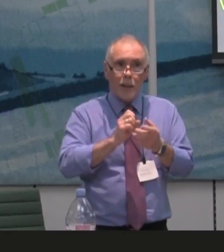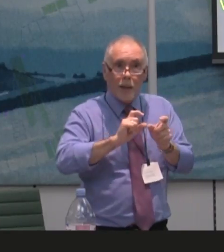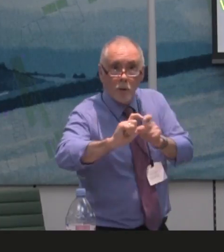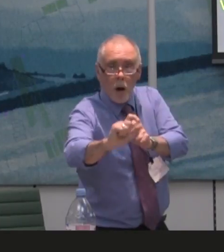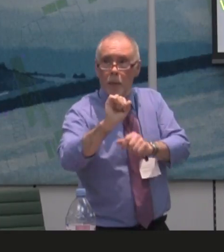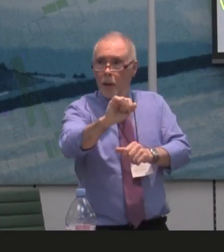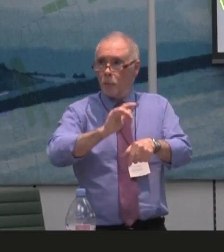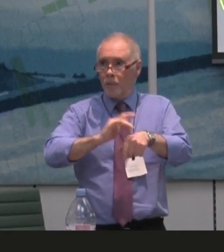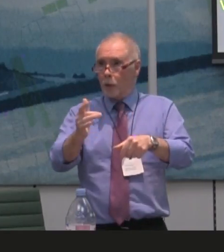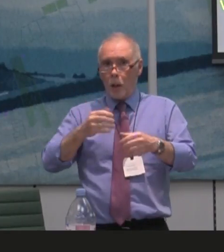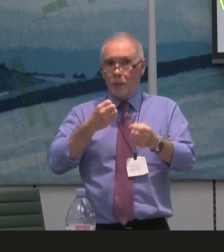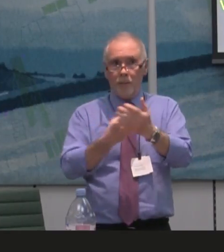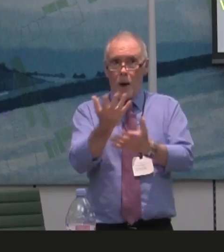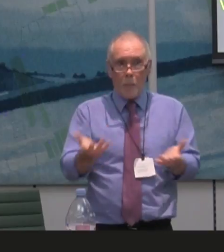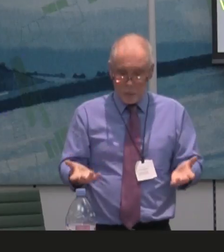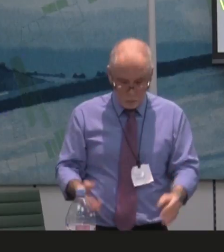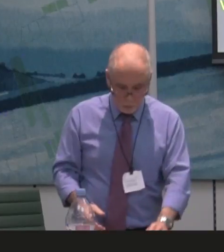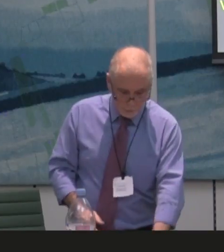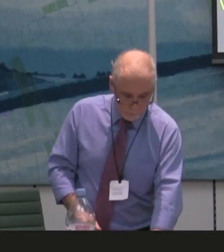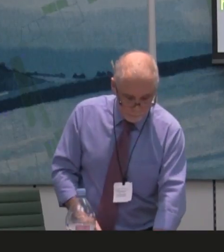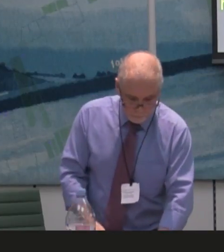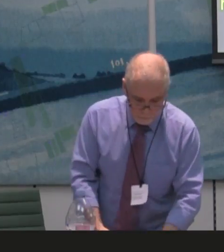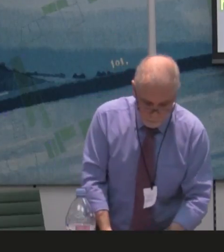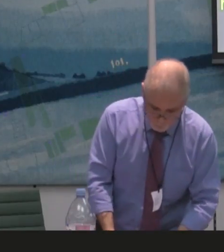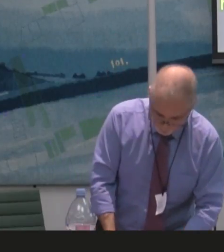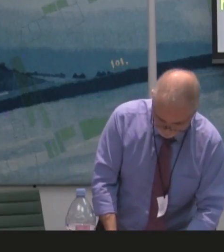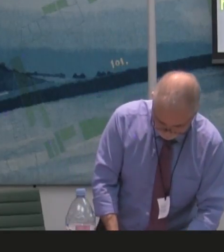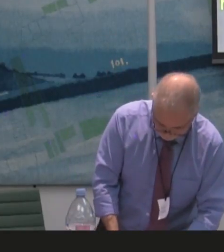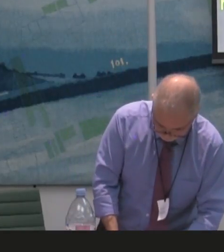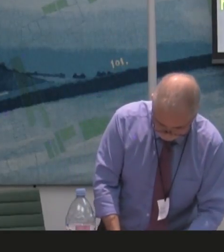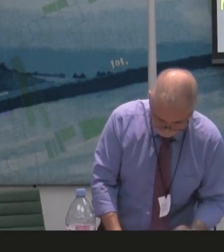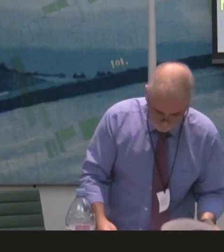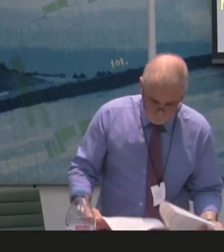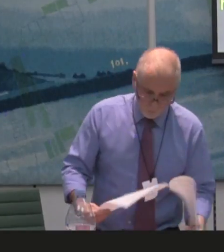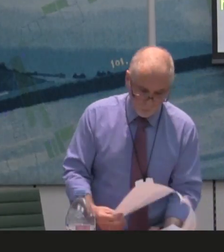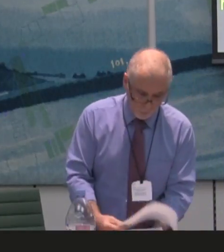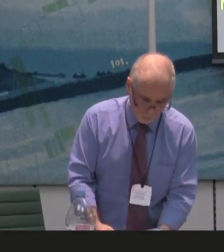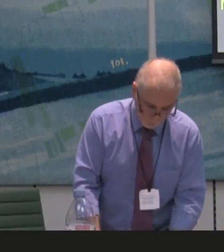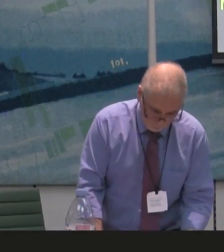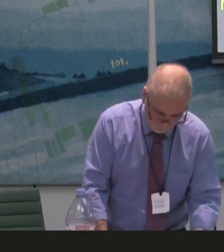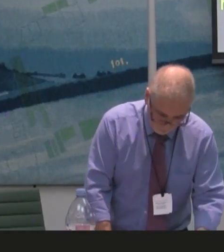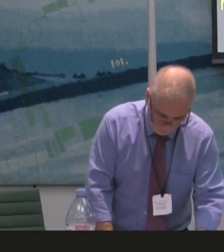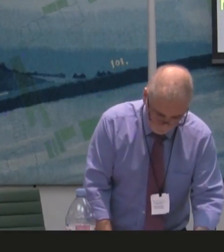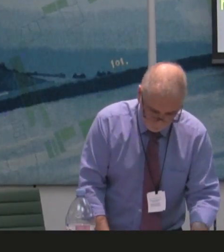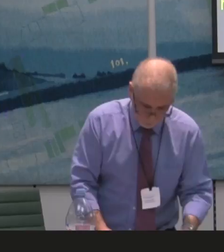interpreting hours and they could no longer continue their continuous professional development that would allow them to maintain